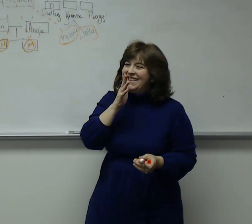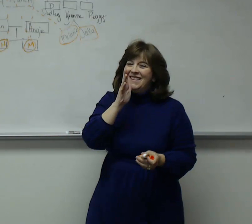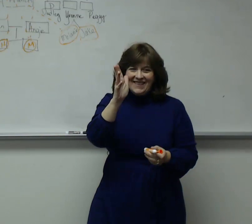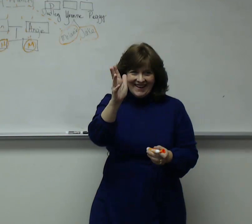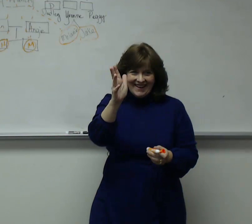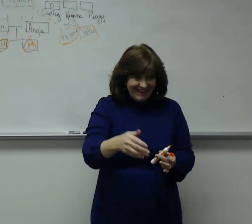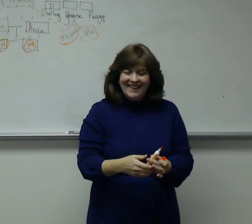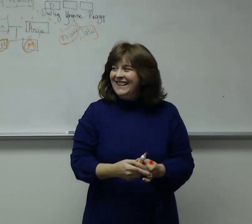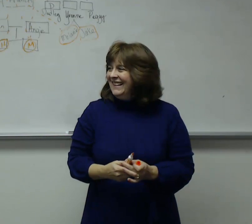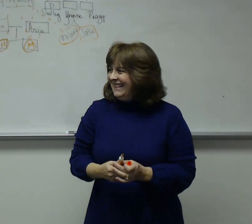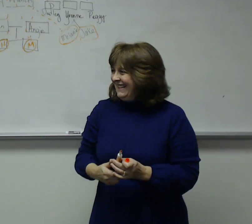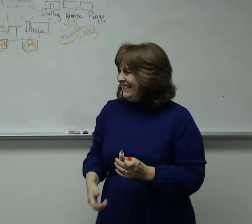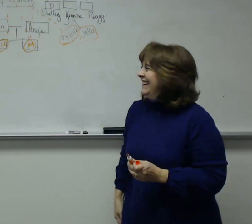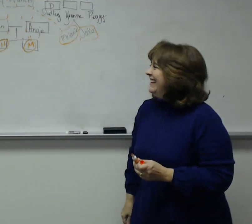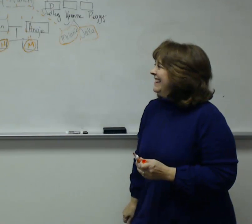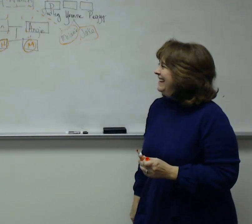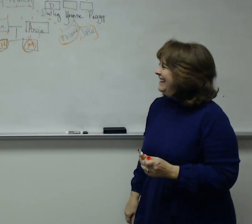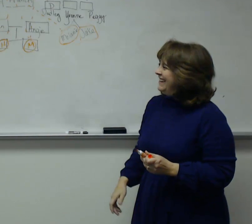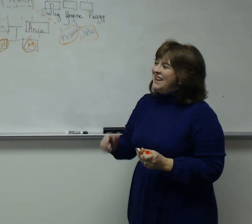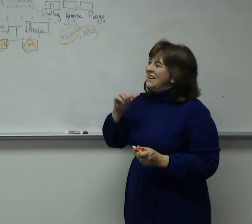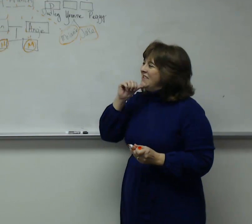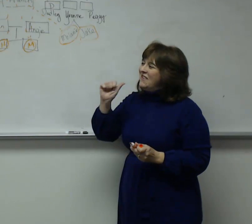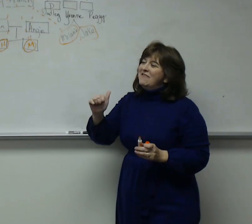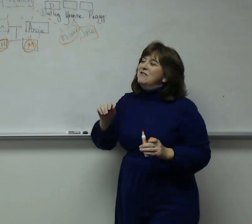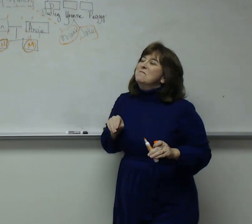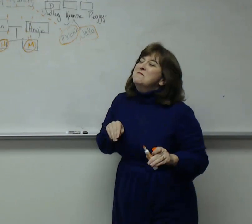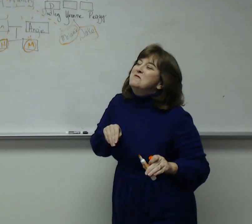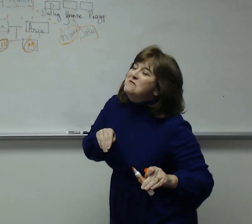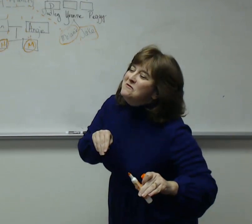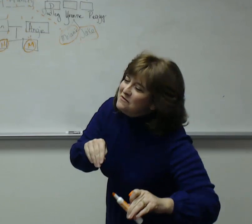Hit the person in the face while you're talking to them. You don't have to move.